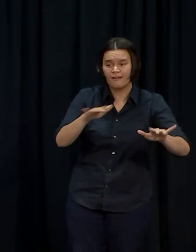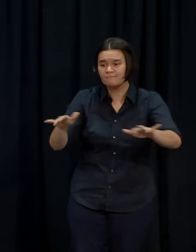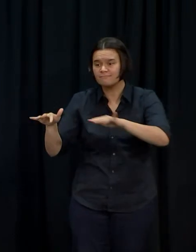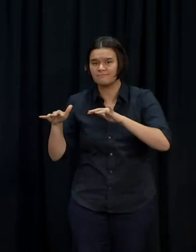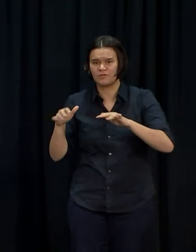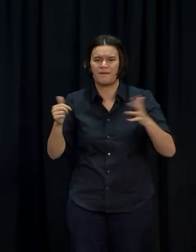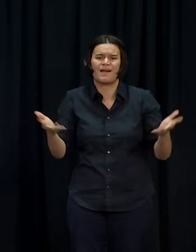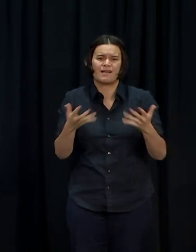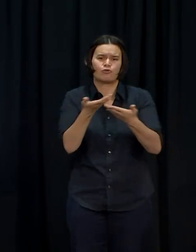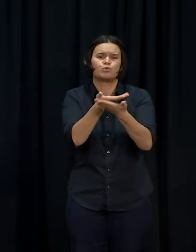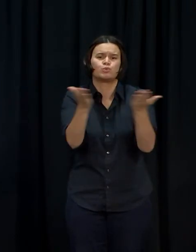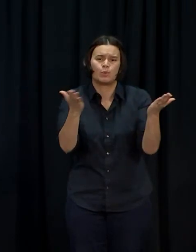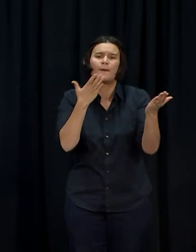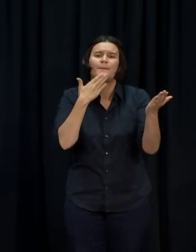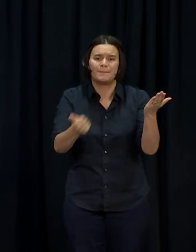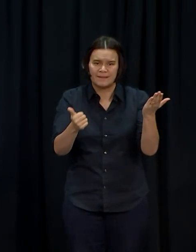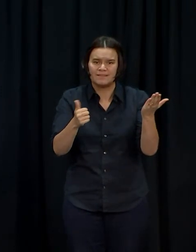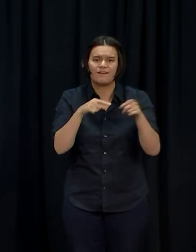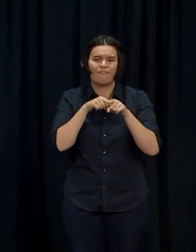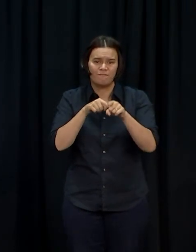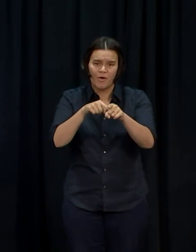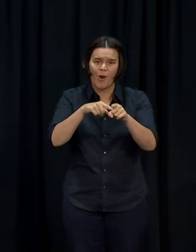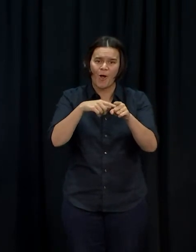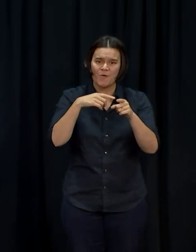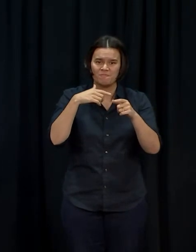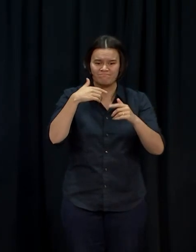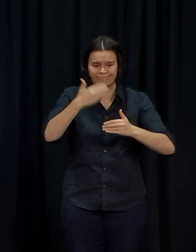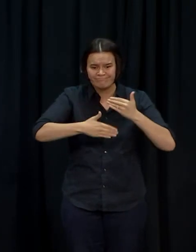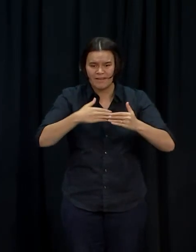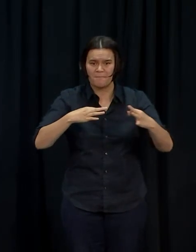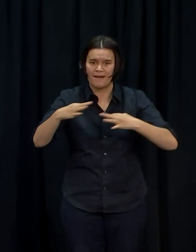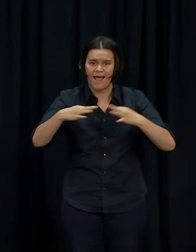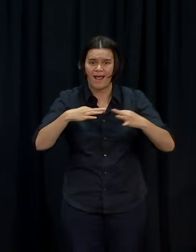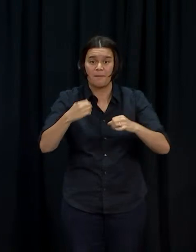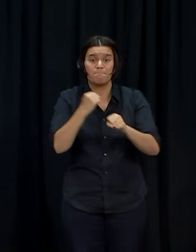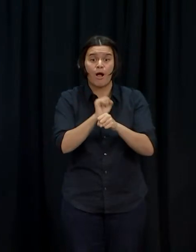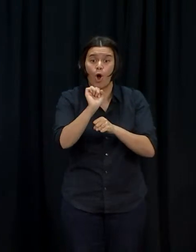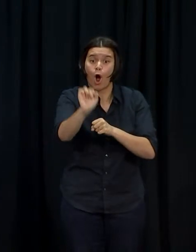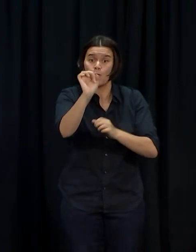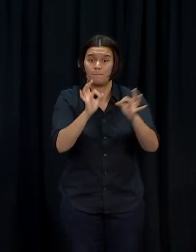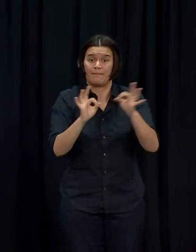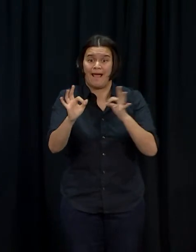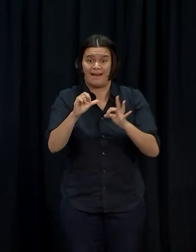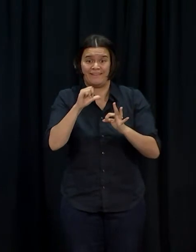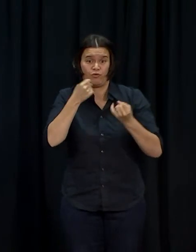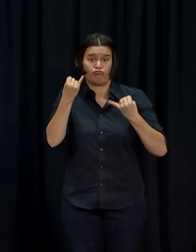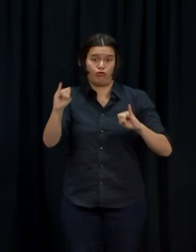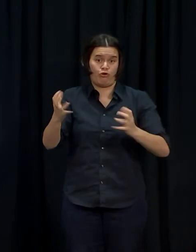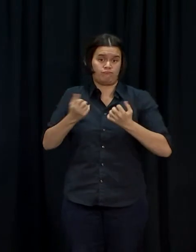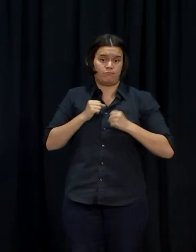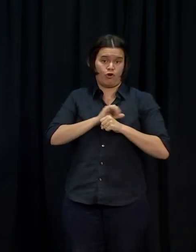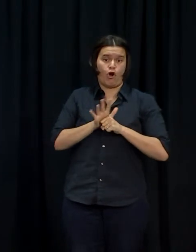at home with your family, neighbours and community to make a plan. Resources to help you do this are on the